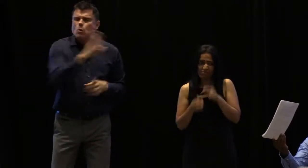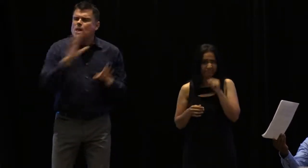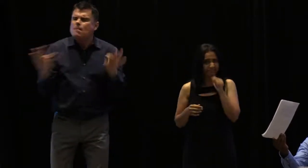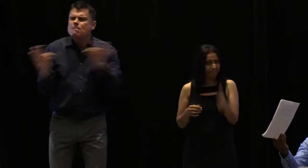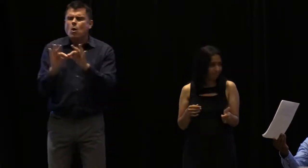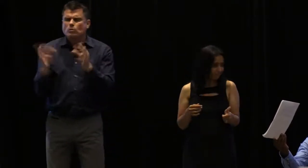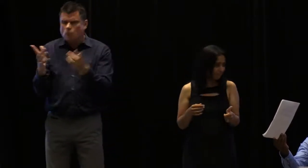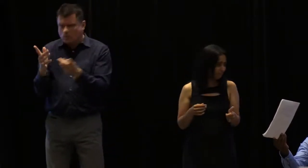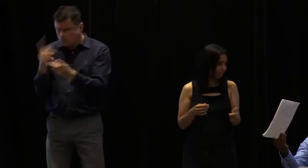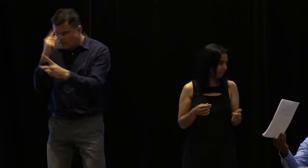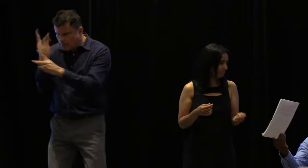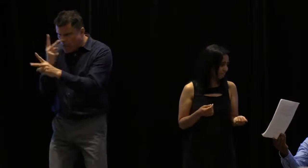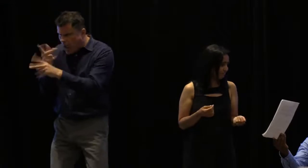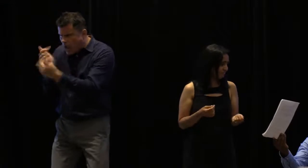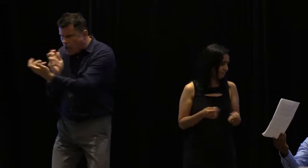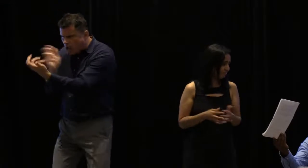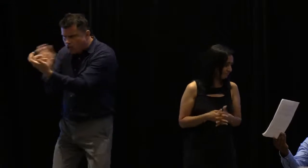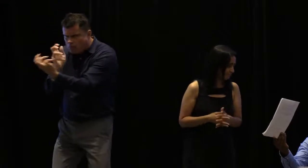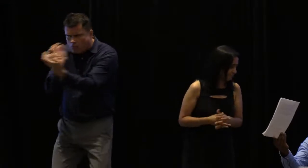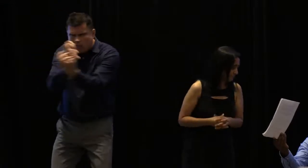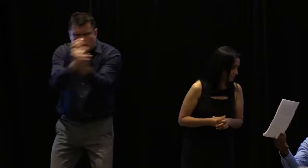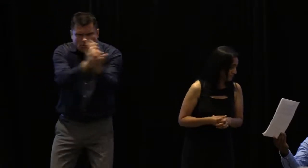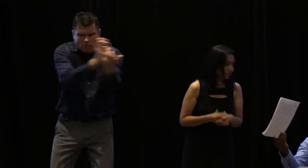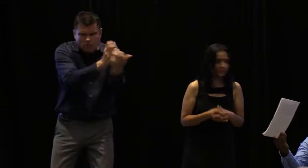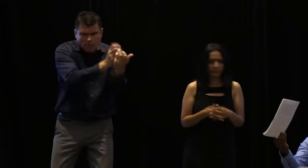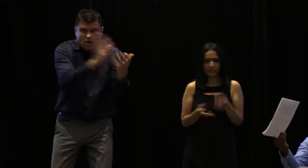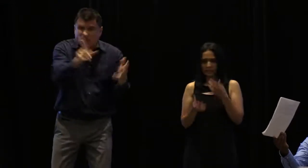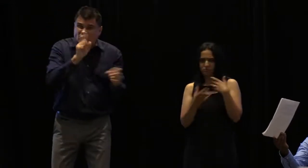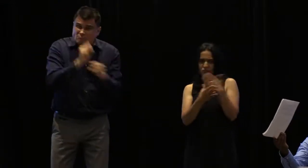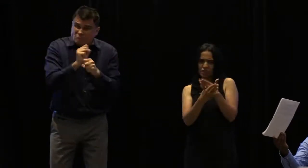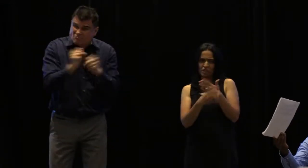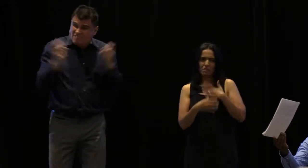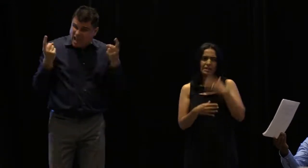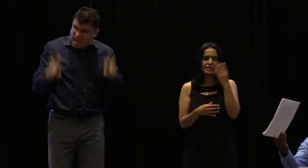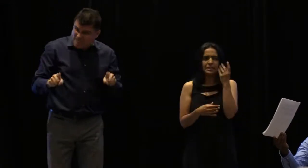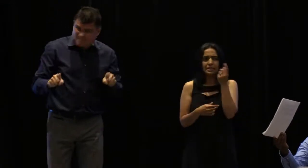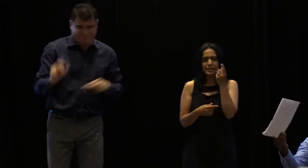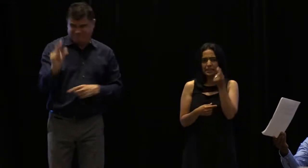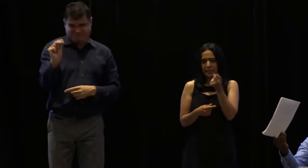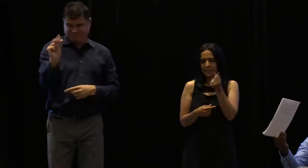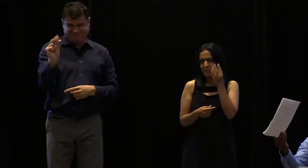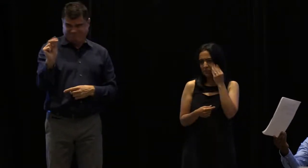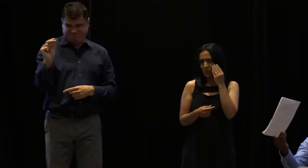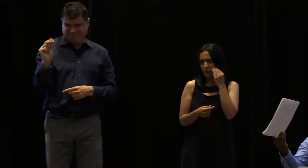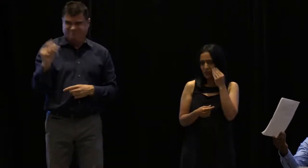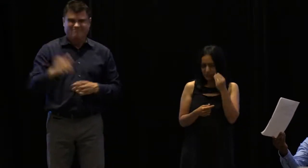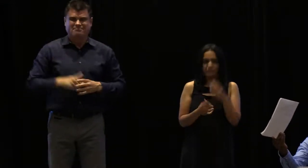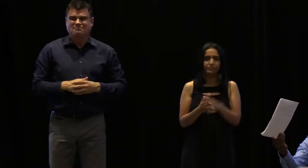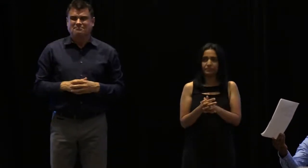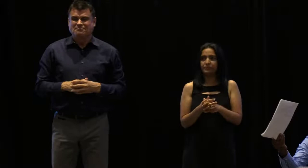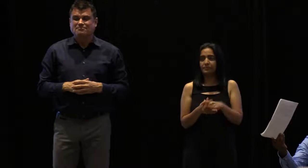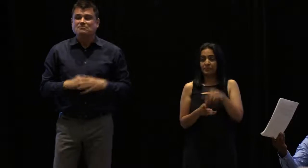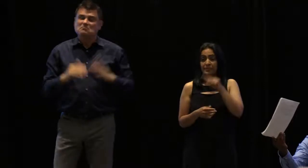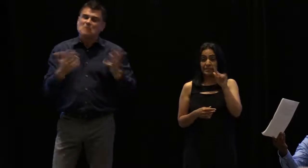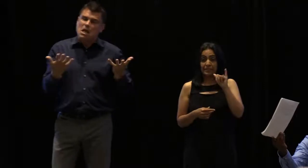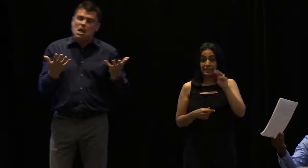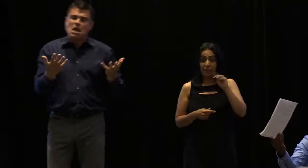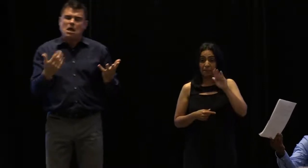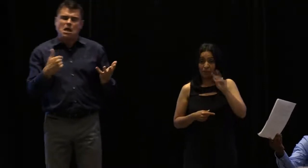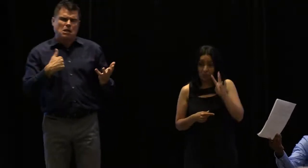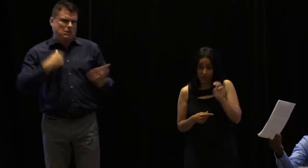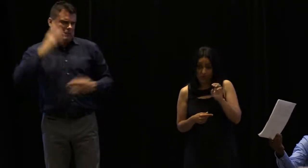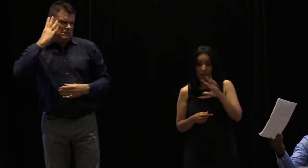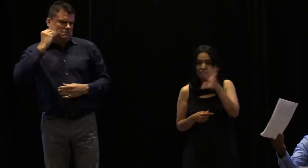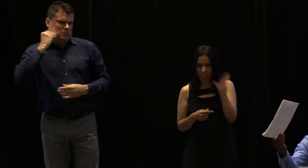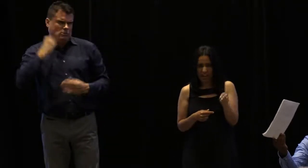the accommodations that are required are provided, because that hasn't been happening. I'll share one of